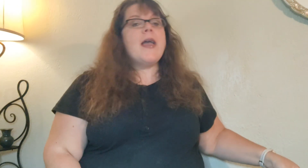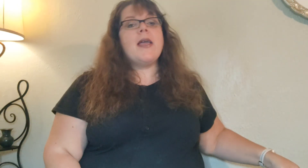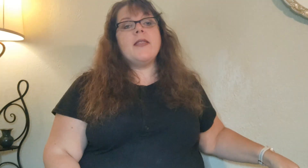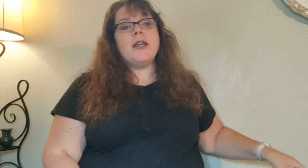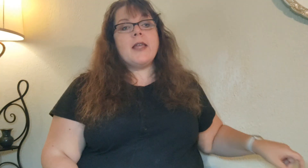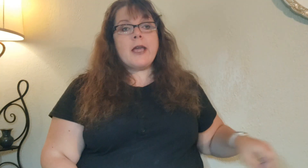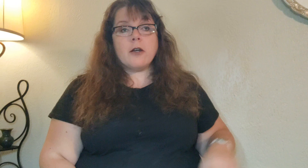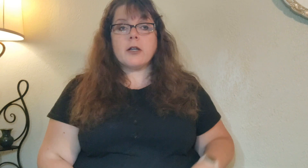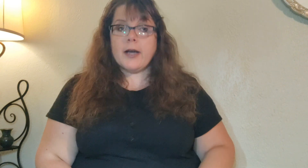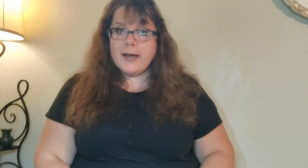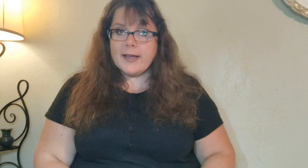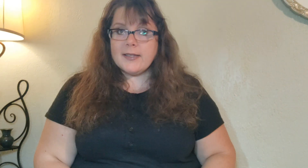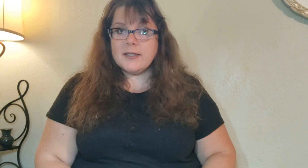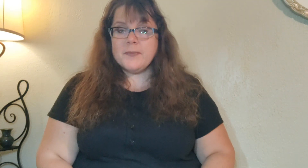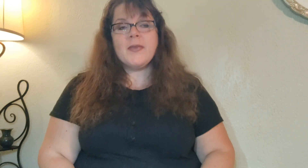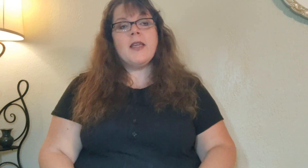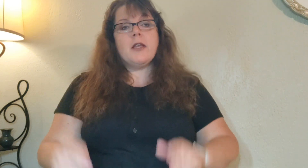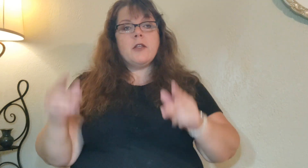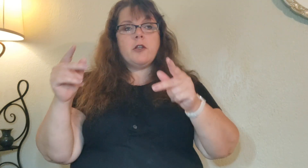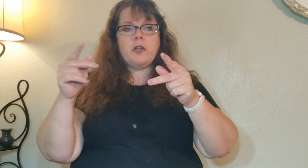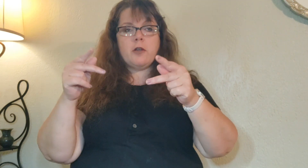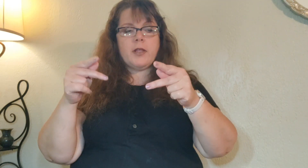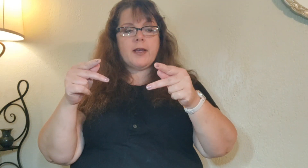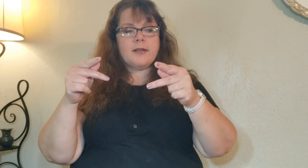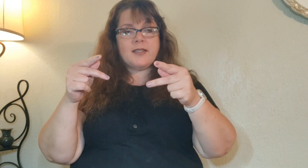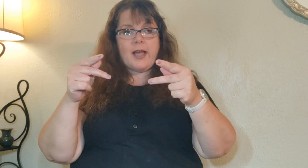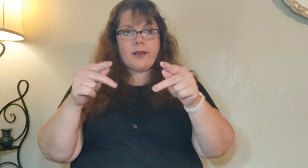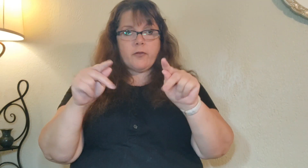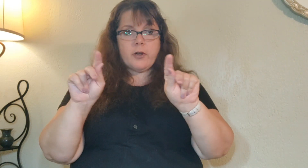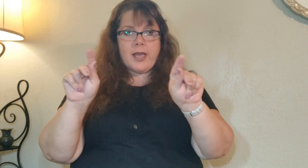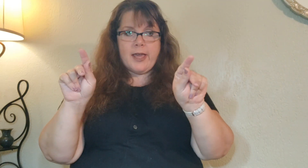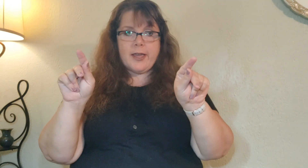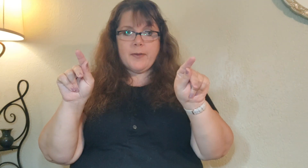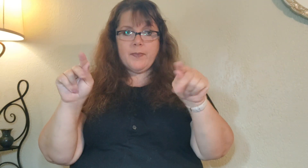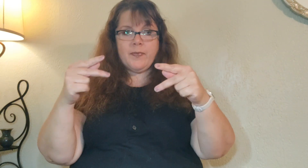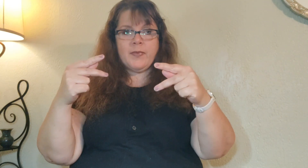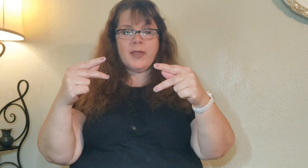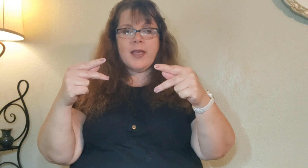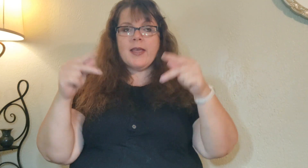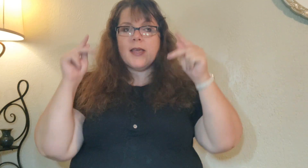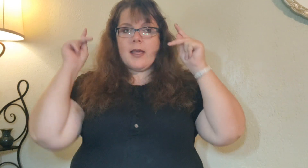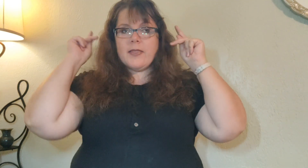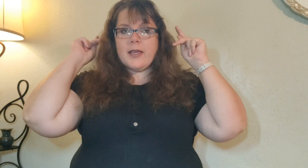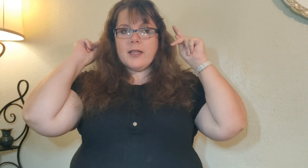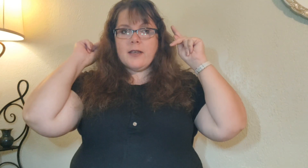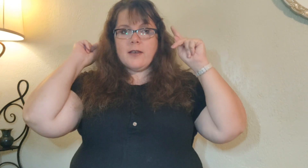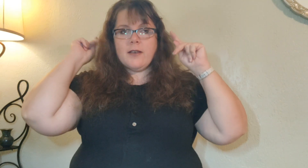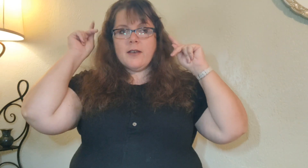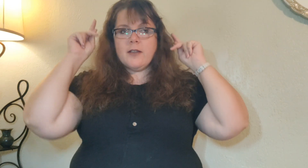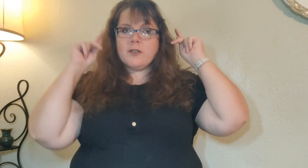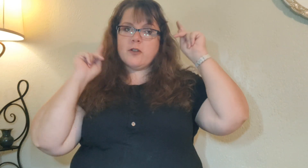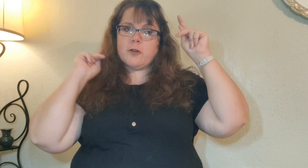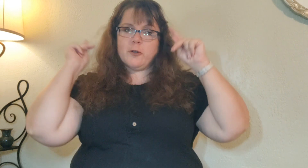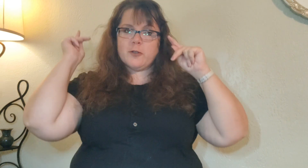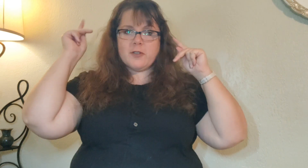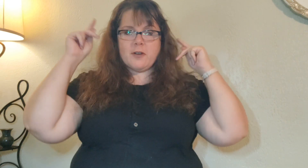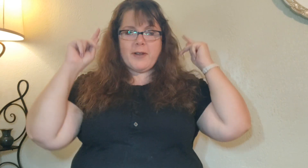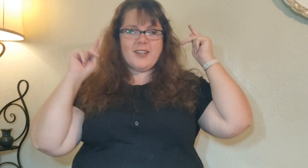And then haircut, you do the sign for K, and then circles around